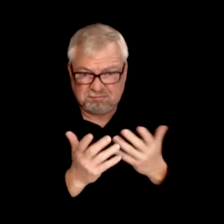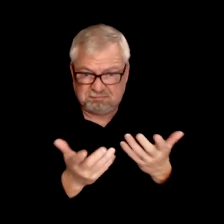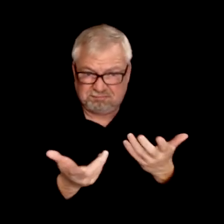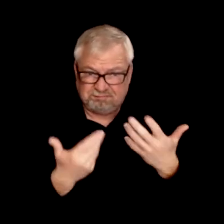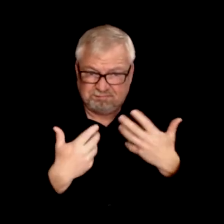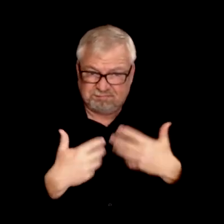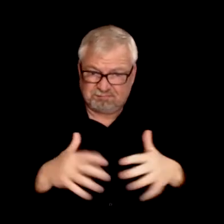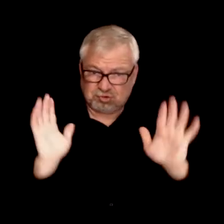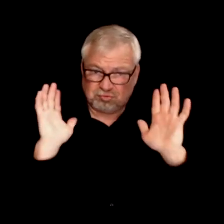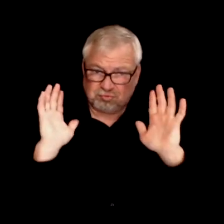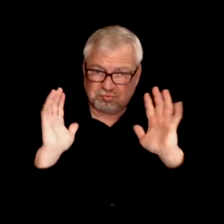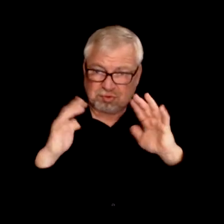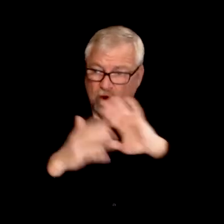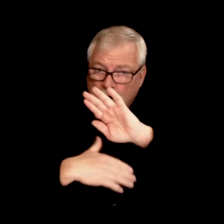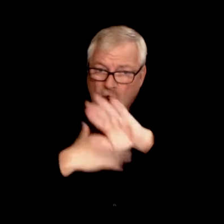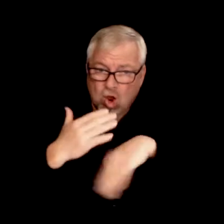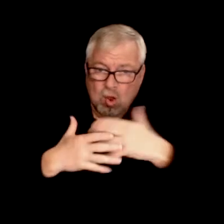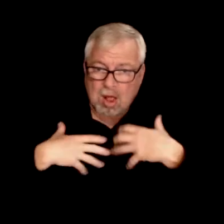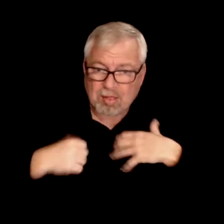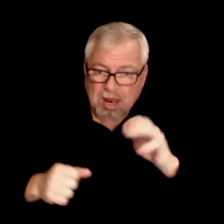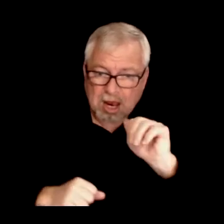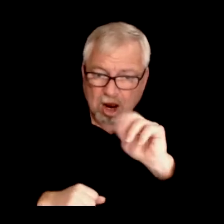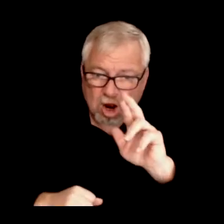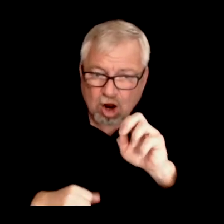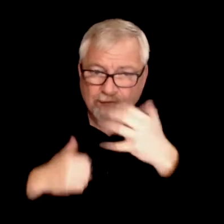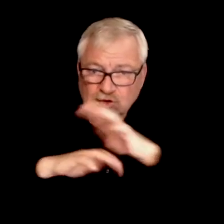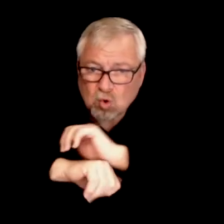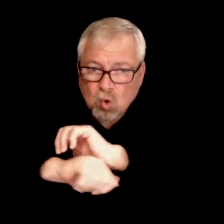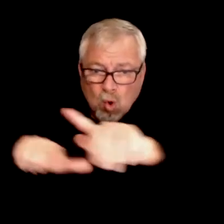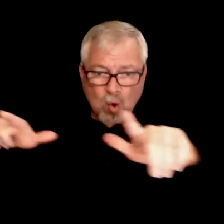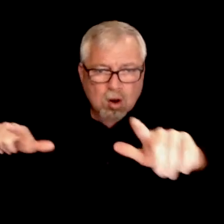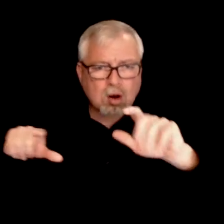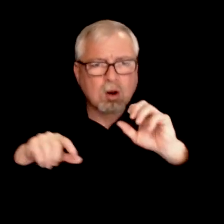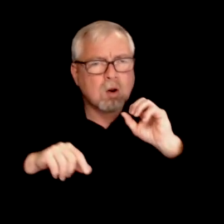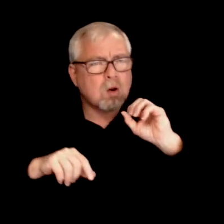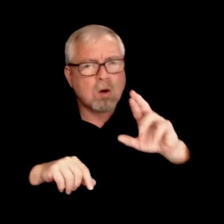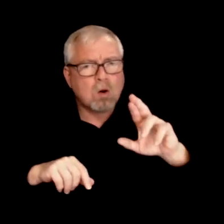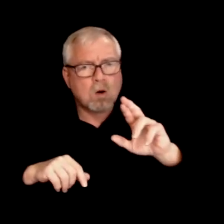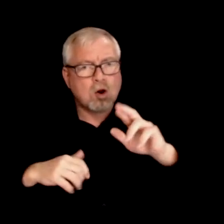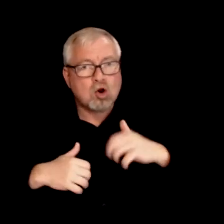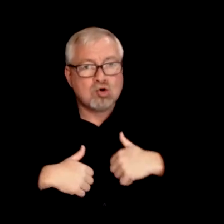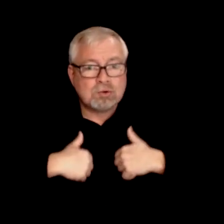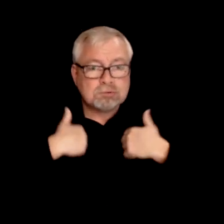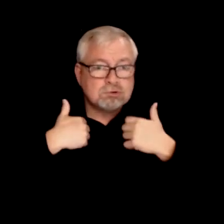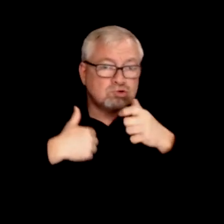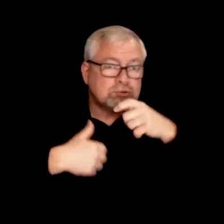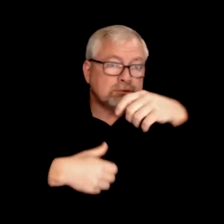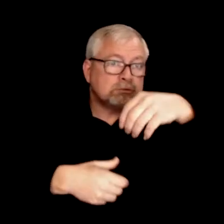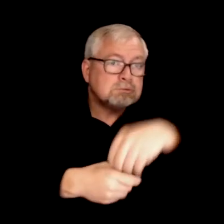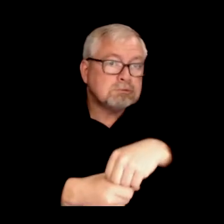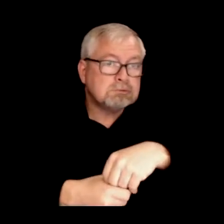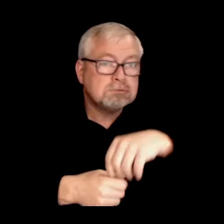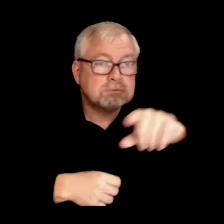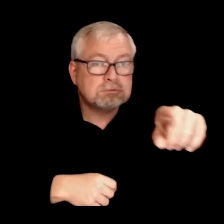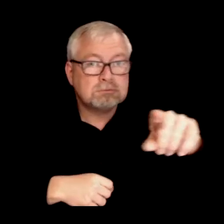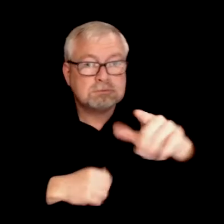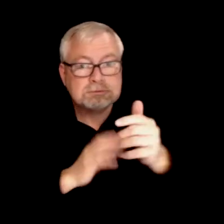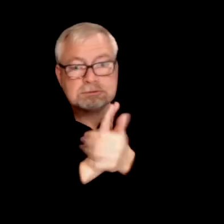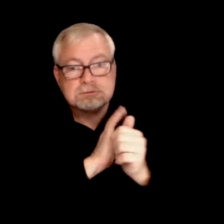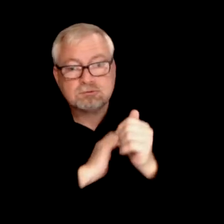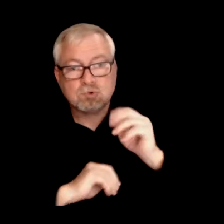portion of those that are residents of skilled nursing facilities? They're just trying to get an idea, at least initially coming out of the gate,